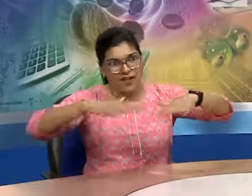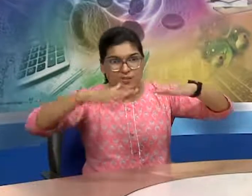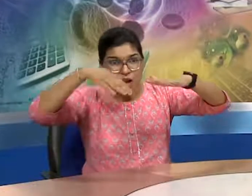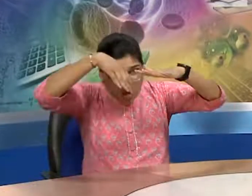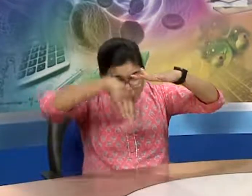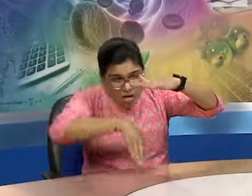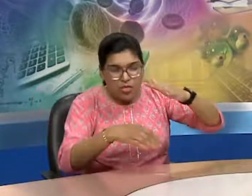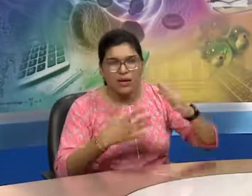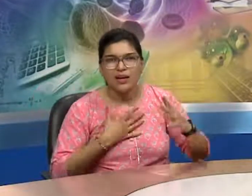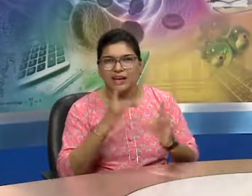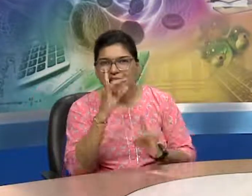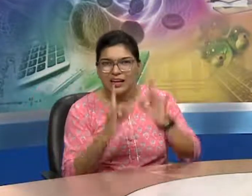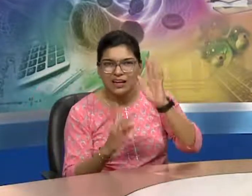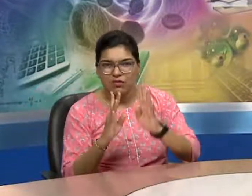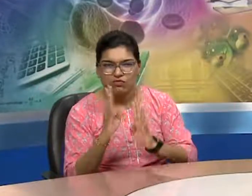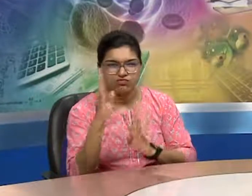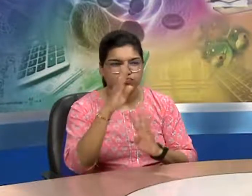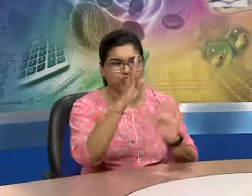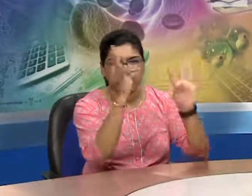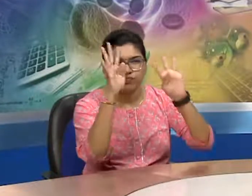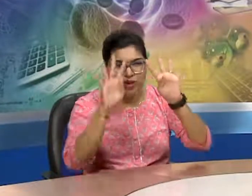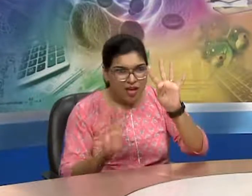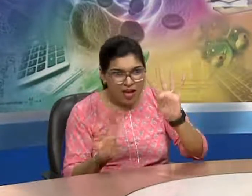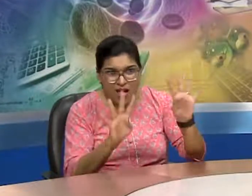or the phytoplankton.